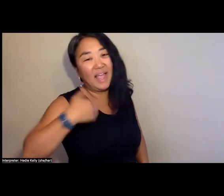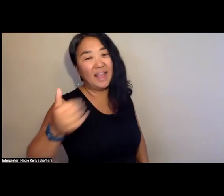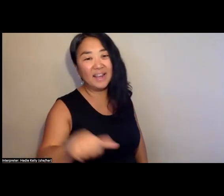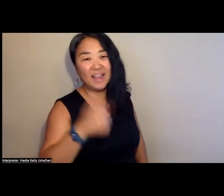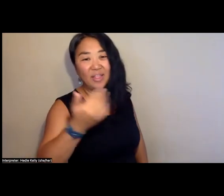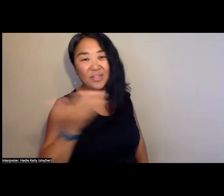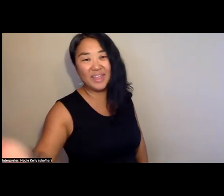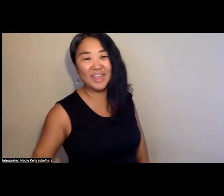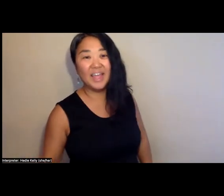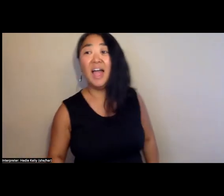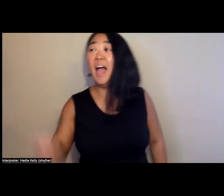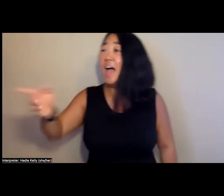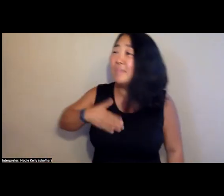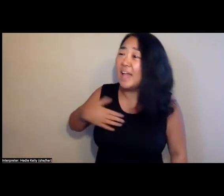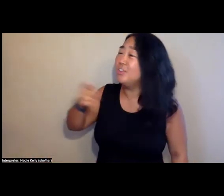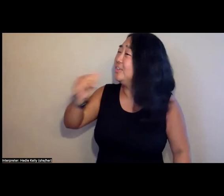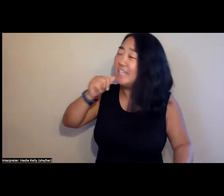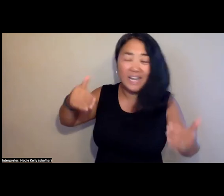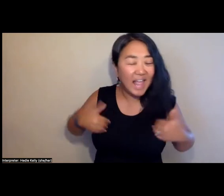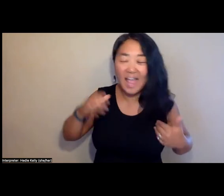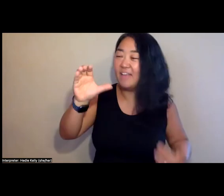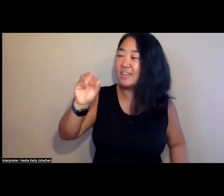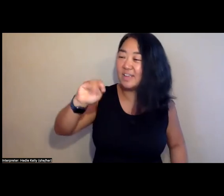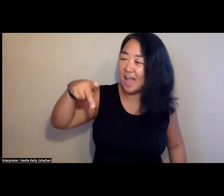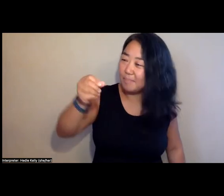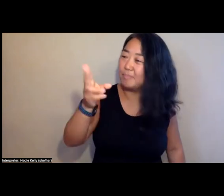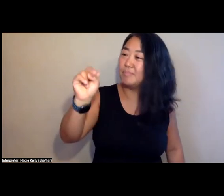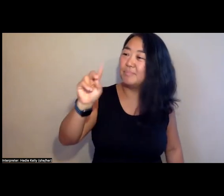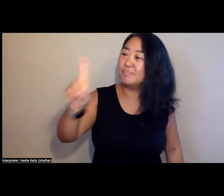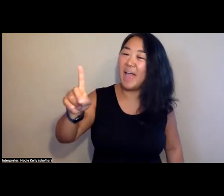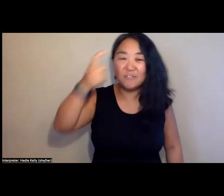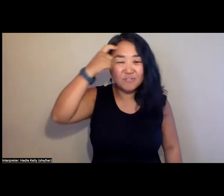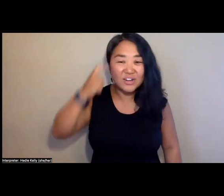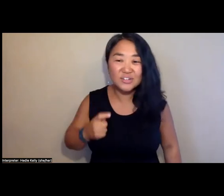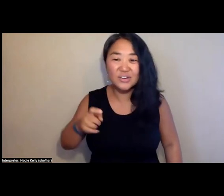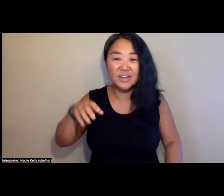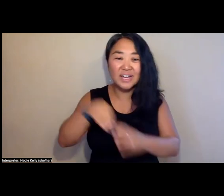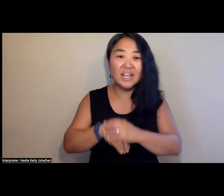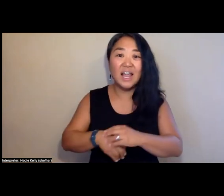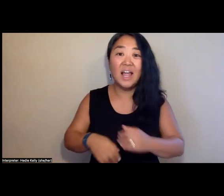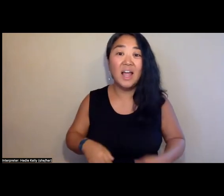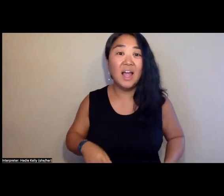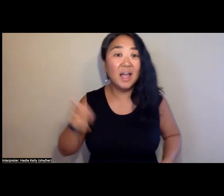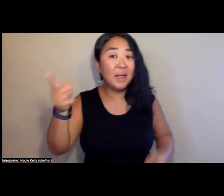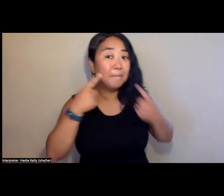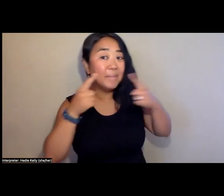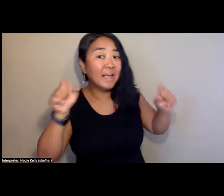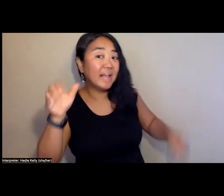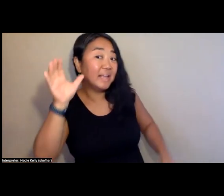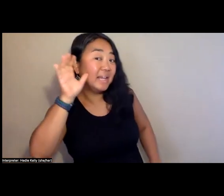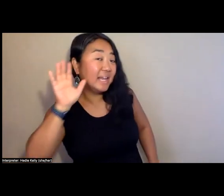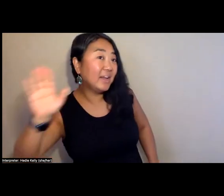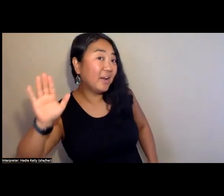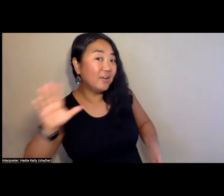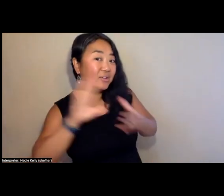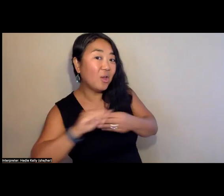glad that you did not have a compound fracture in the creek. You get to hear that story. Do we get to hear Jenny's story of falling in the